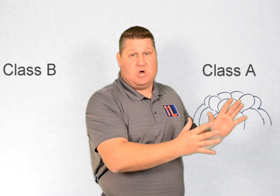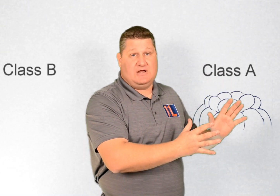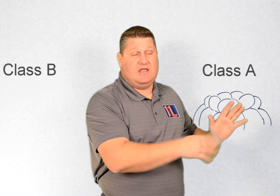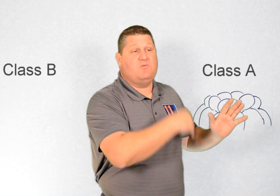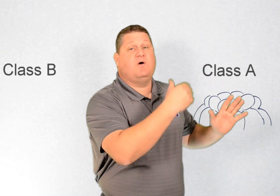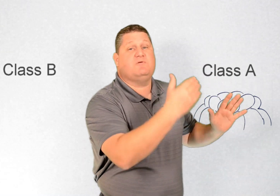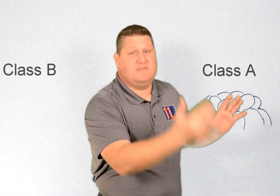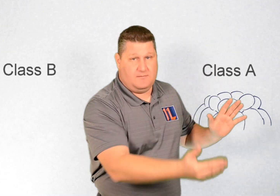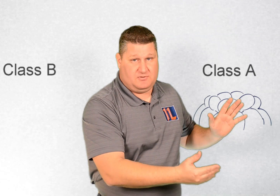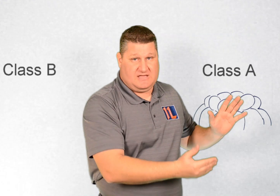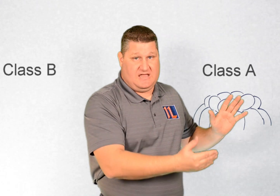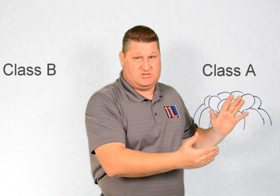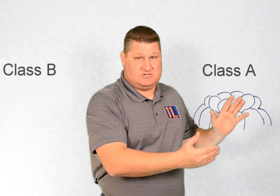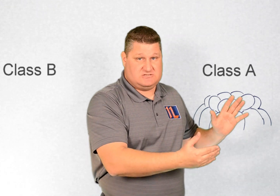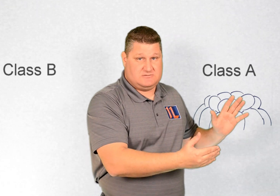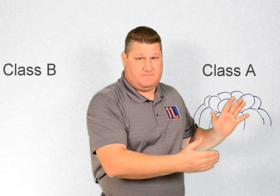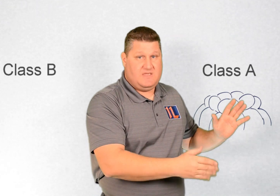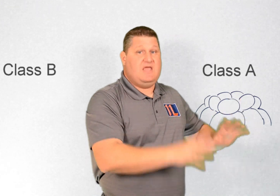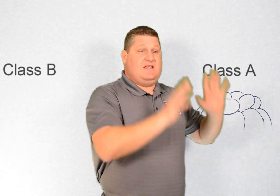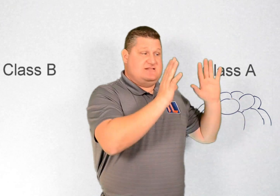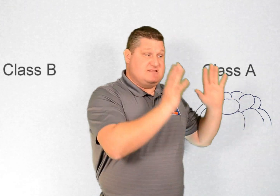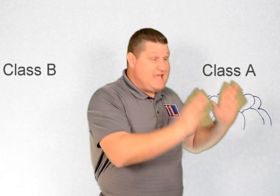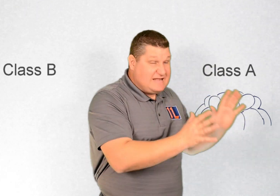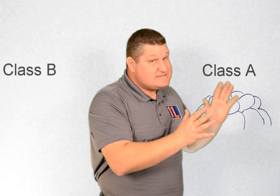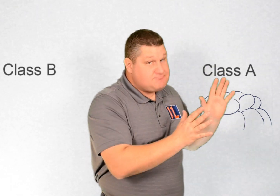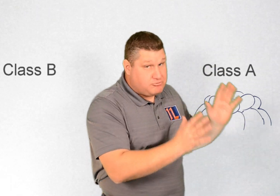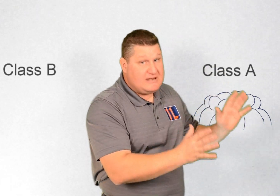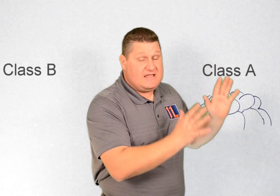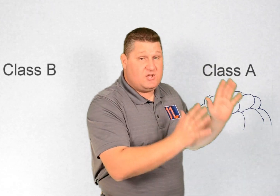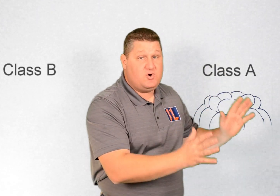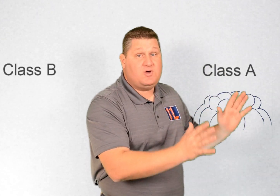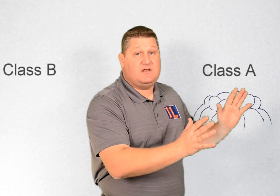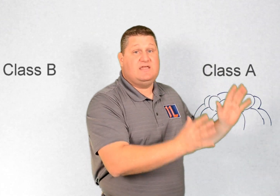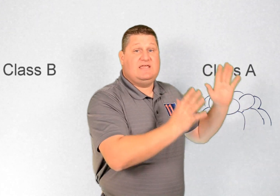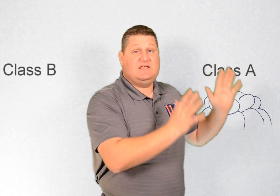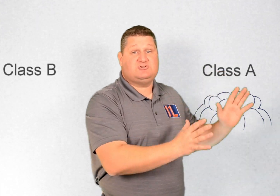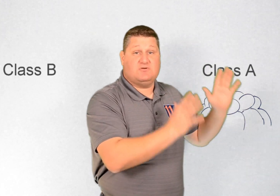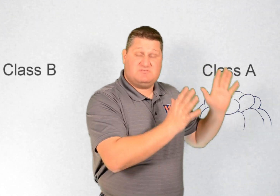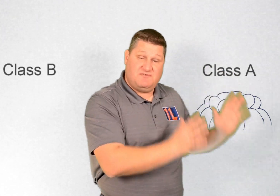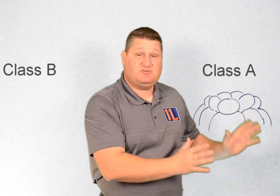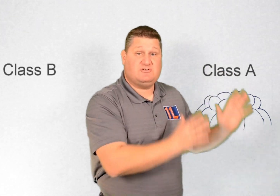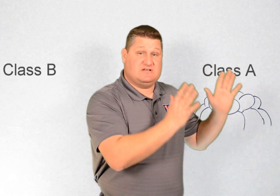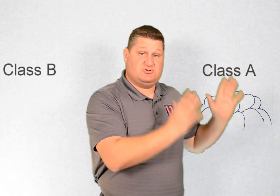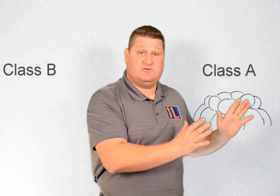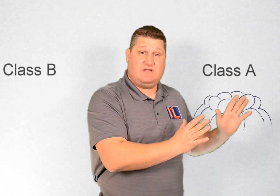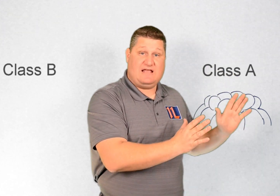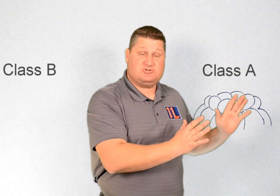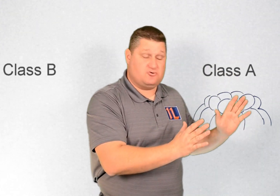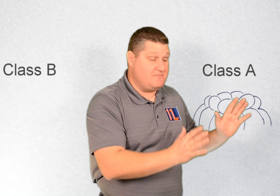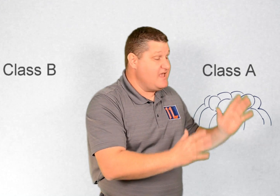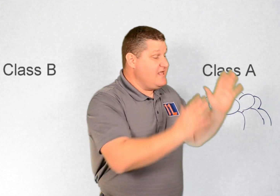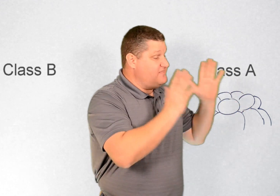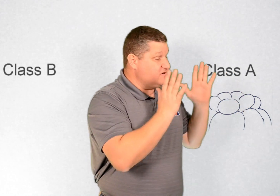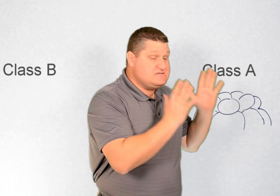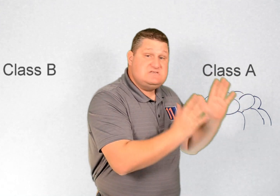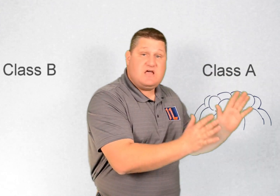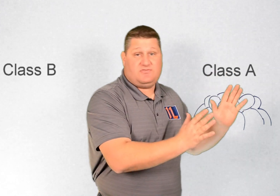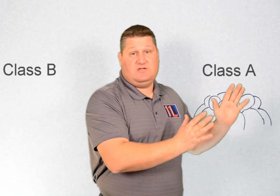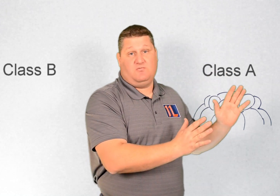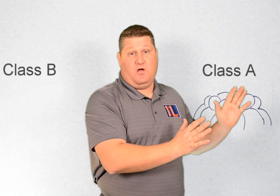in it, and what were the implications. That's pretty good in terms of a traditional classroom. There's nothing wrong